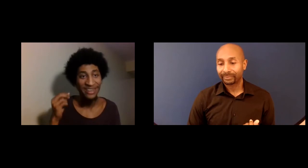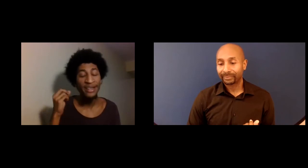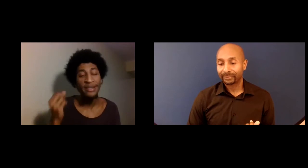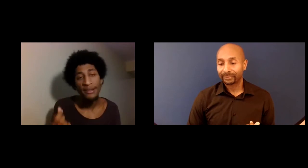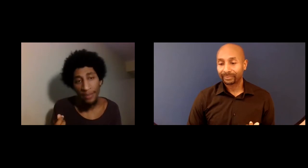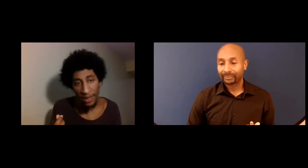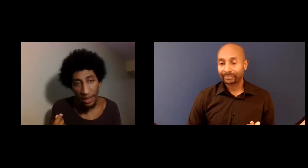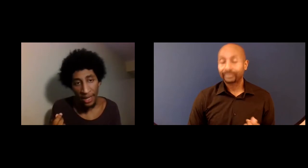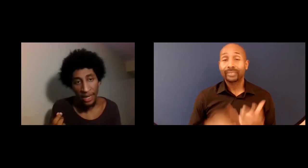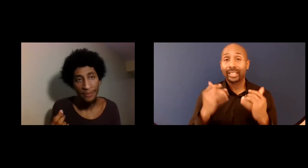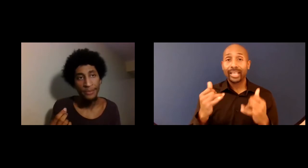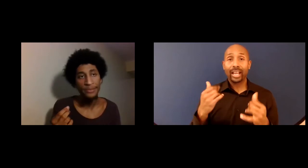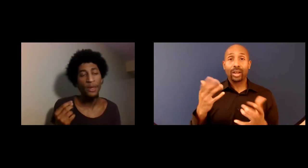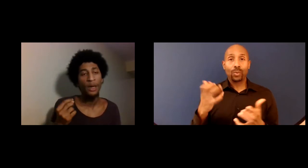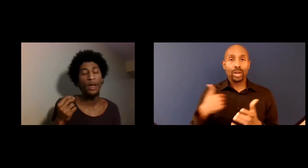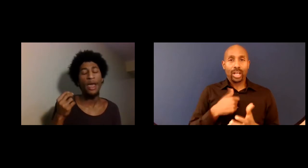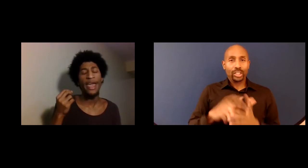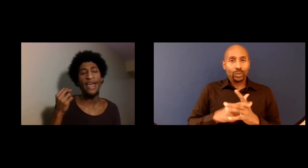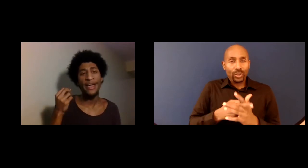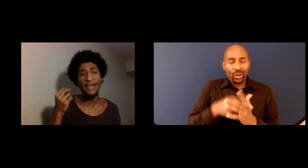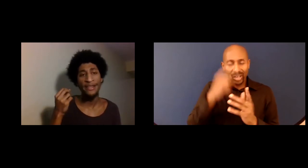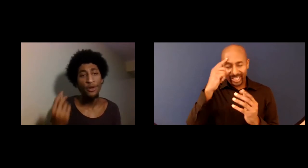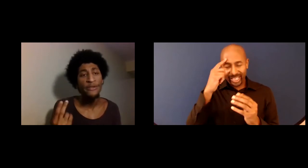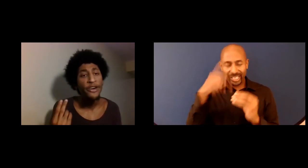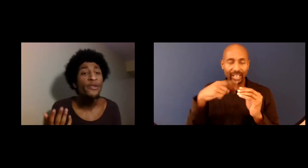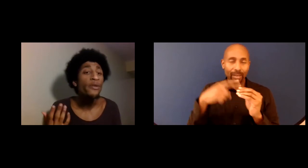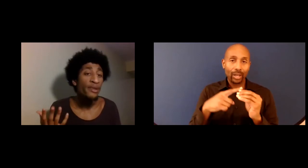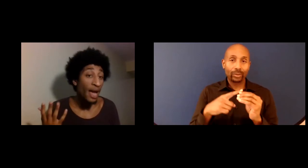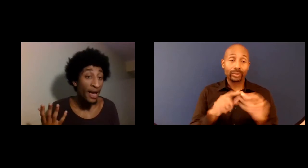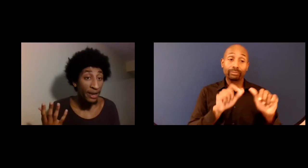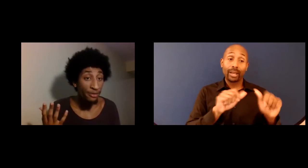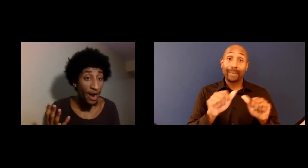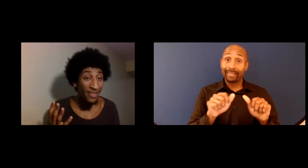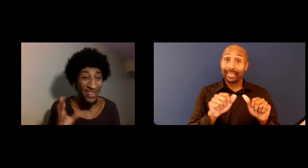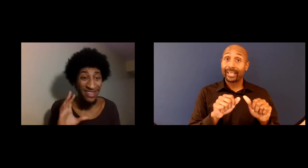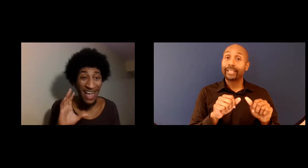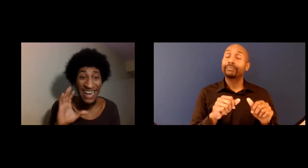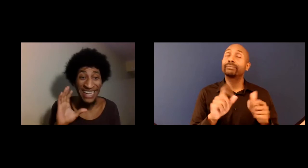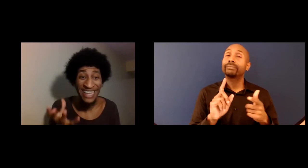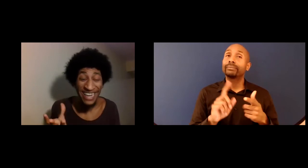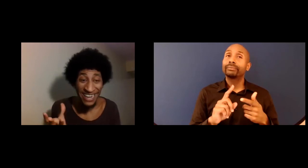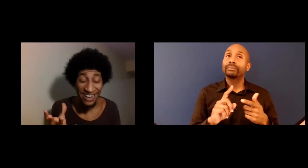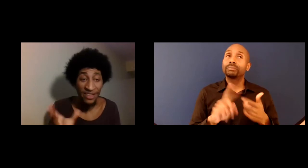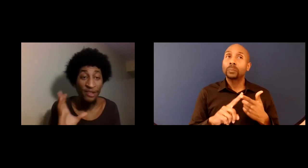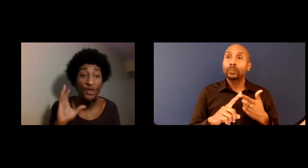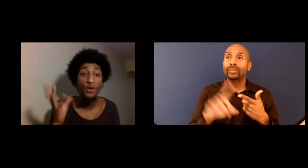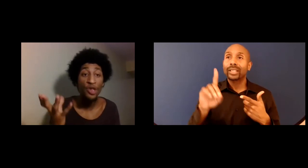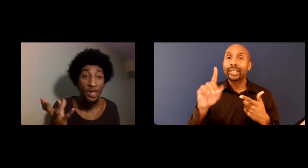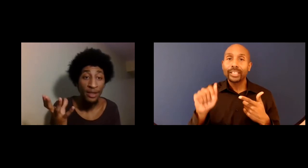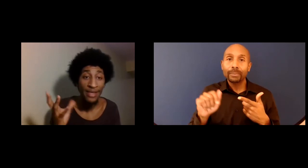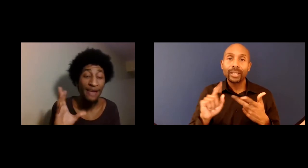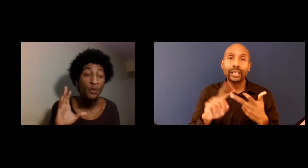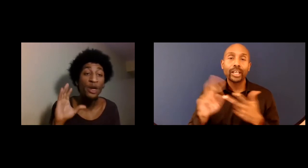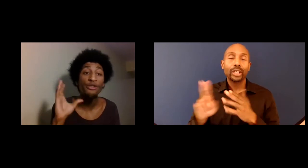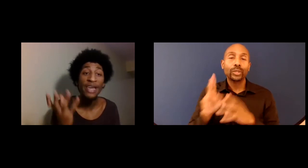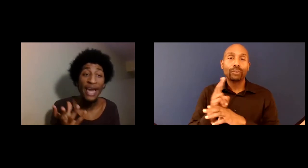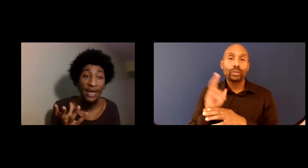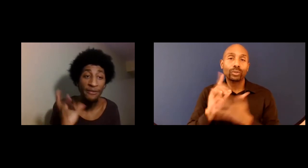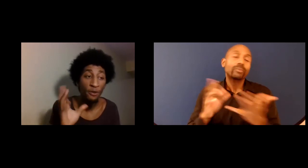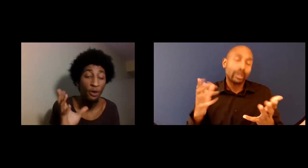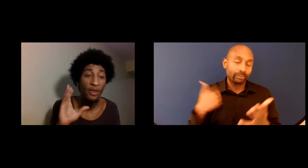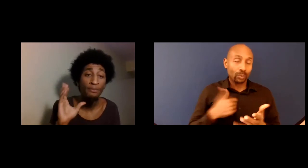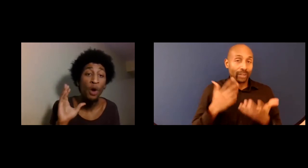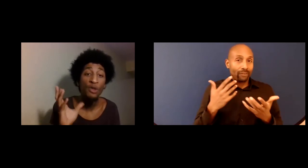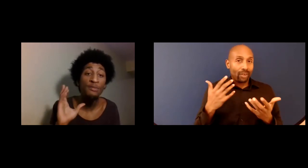ability, disability, and universal design, right? This idea, this notion that if we